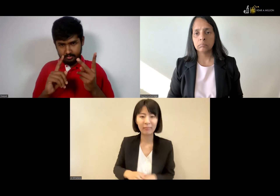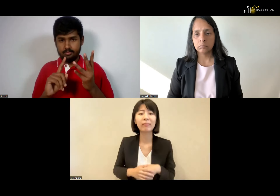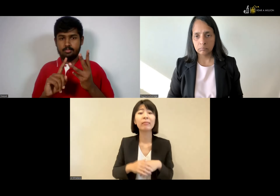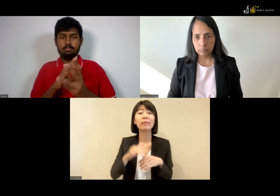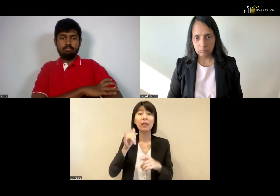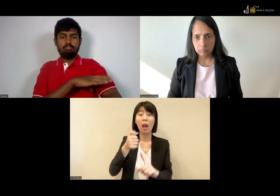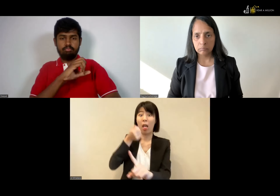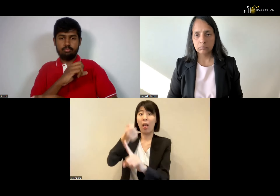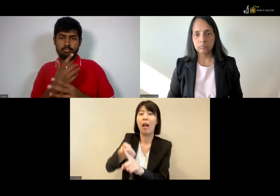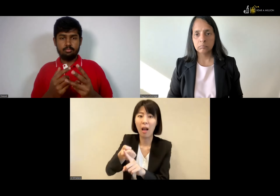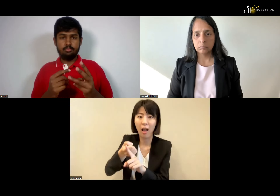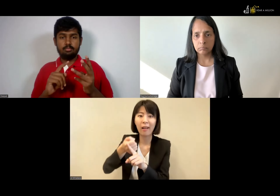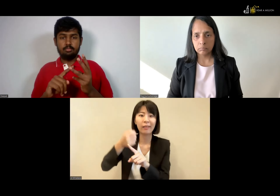pressure,